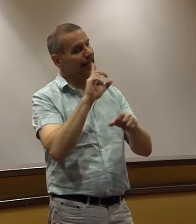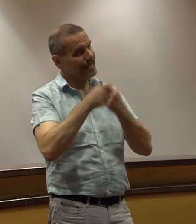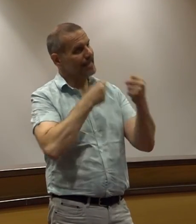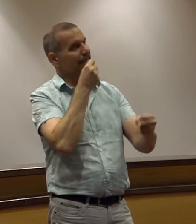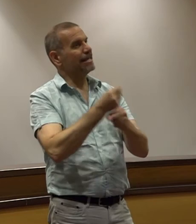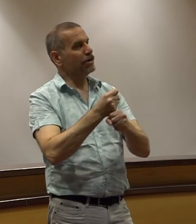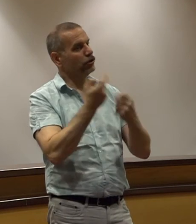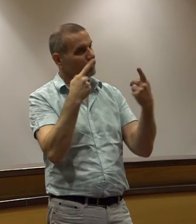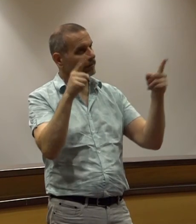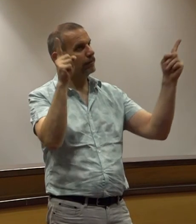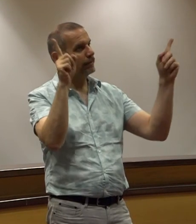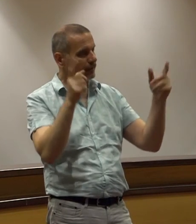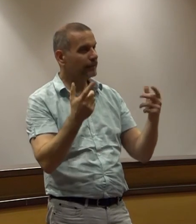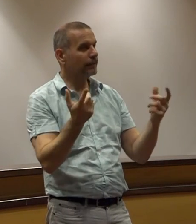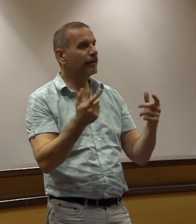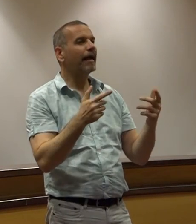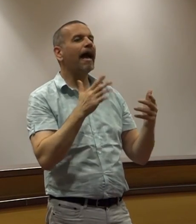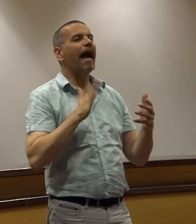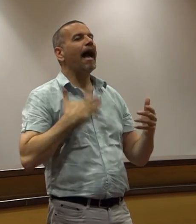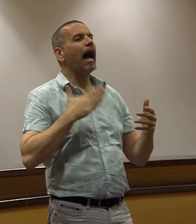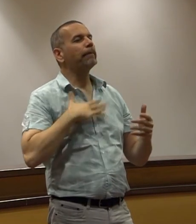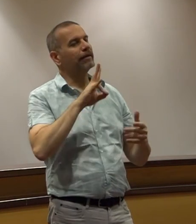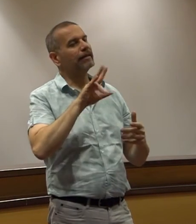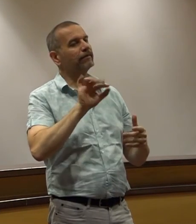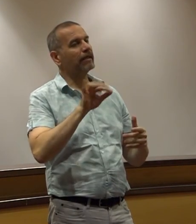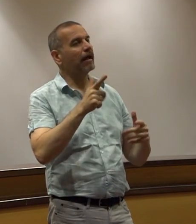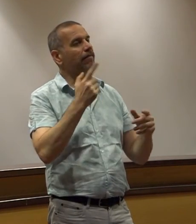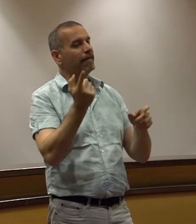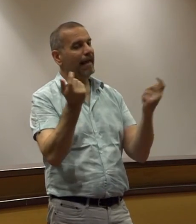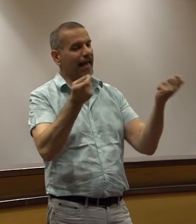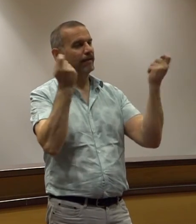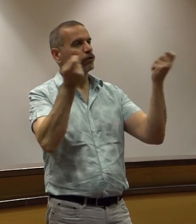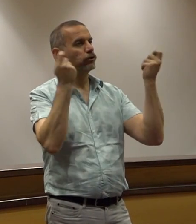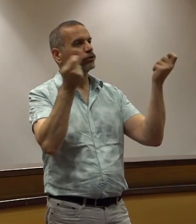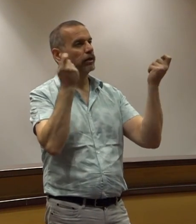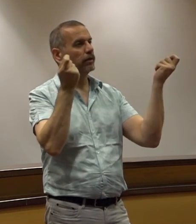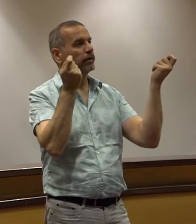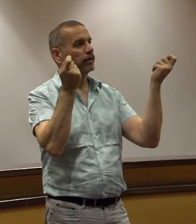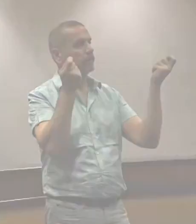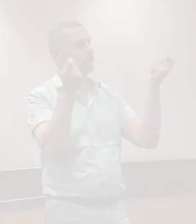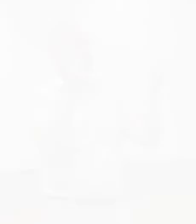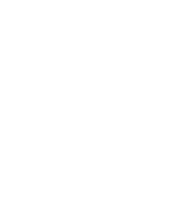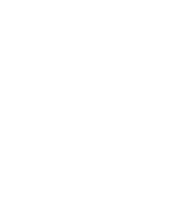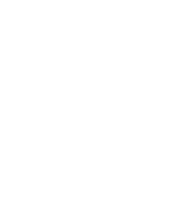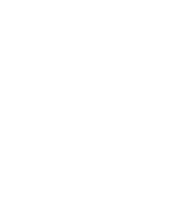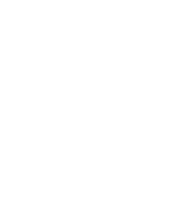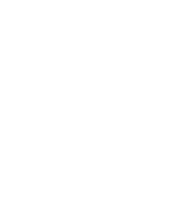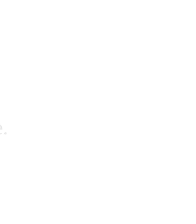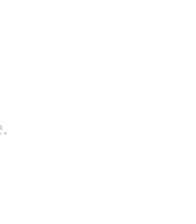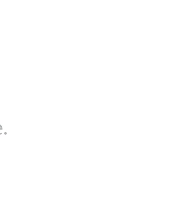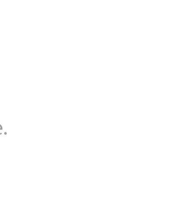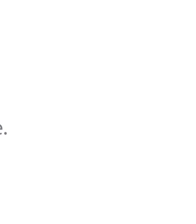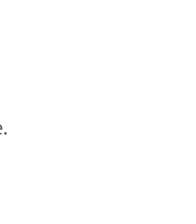very happy 79th anniversary to WoodGreen Community Services.